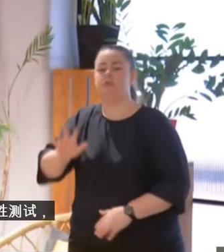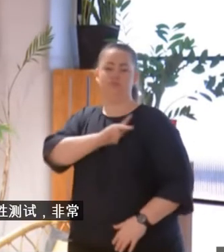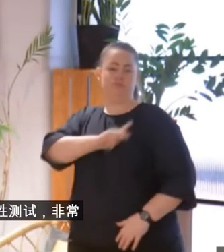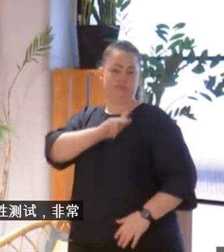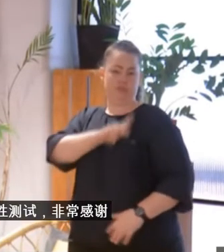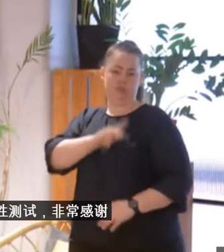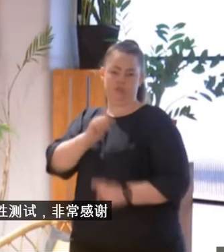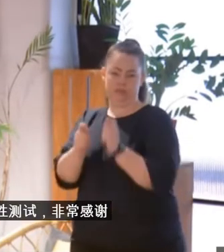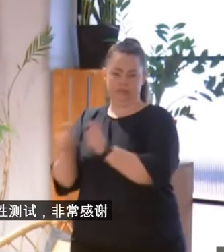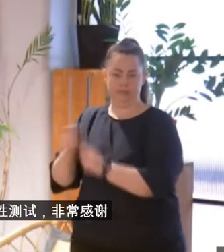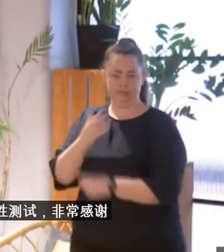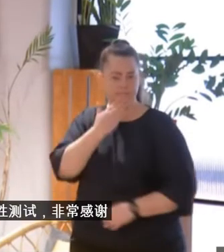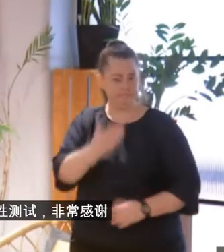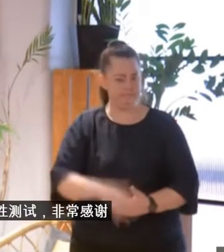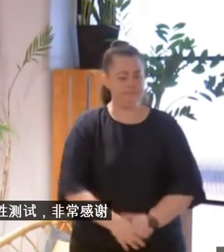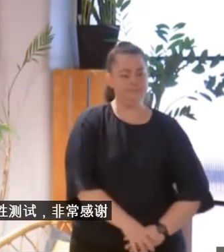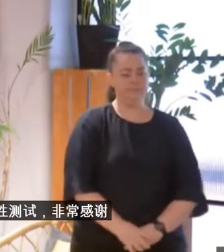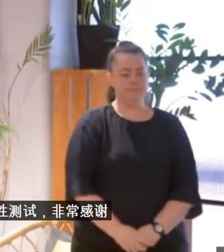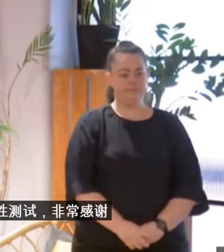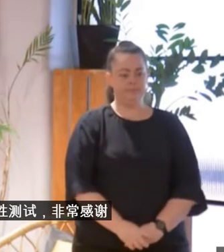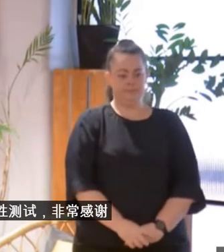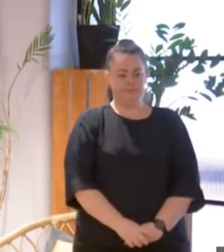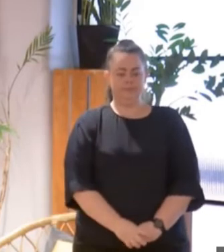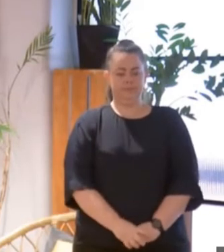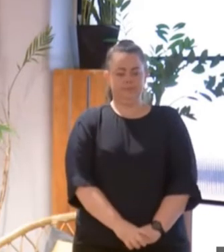PCR tests. Thanks very much.